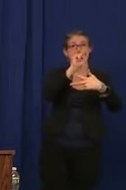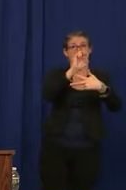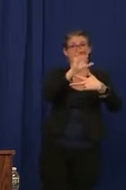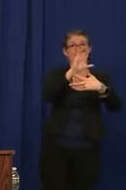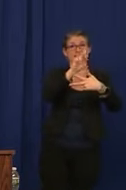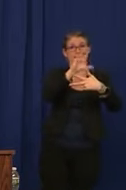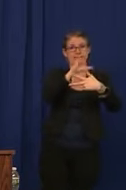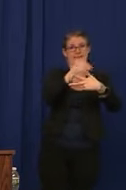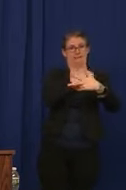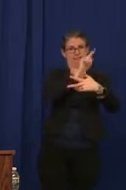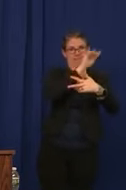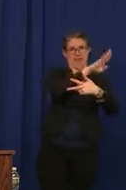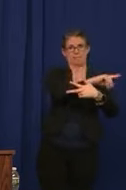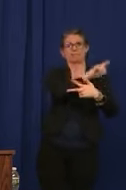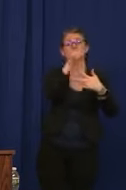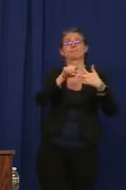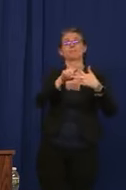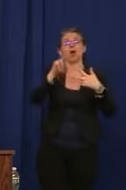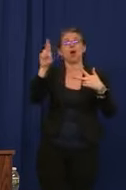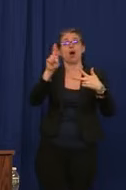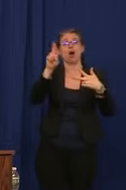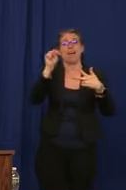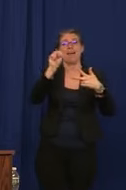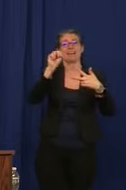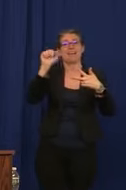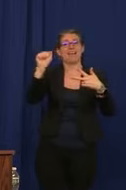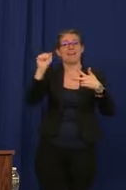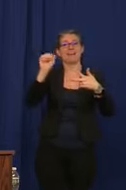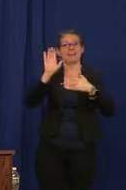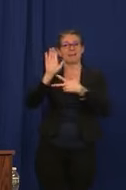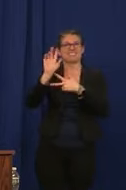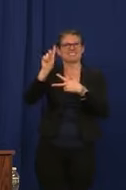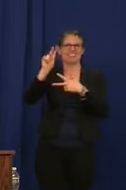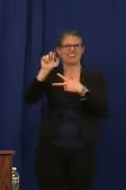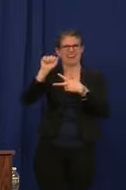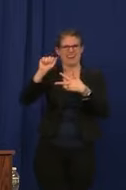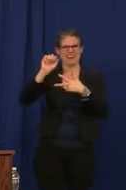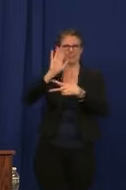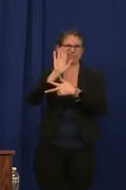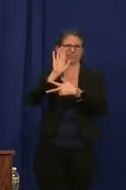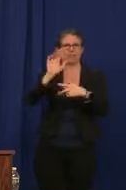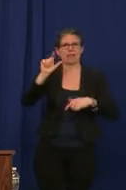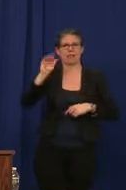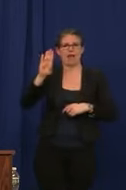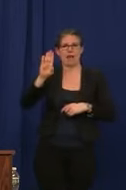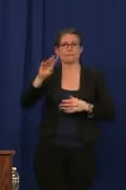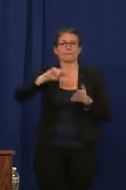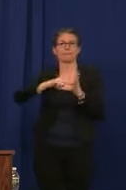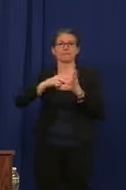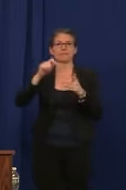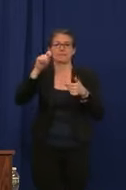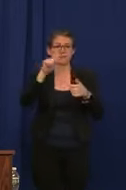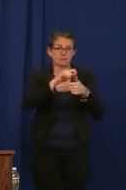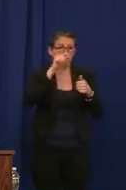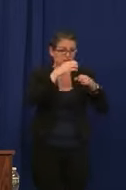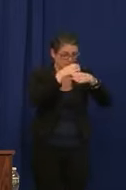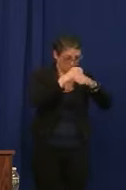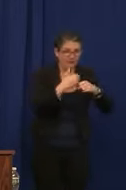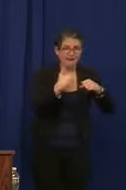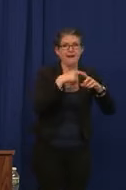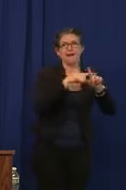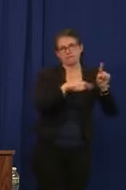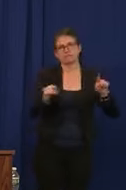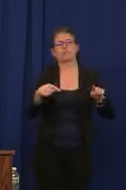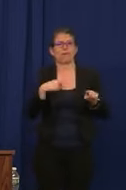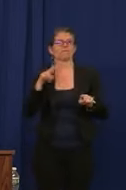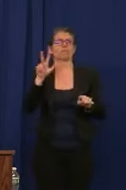RNA, DNA-based test. Our lab right now has the capacity to perform about 3,000 of those. The second type